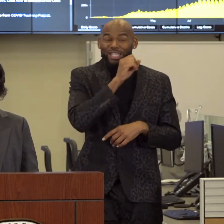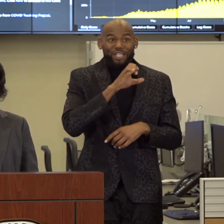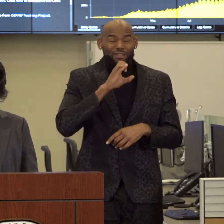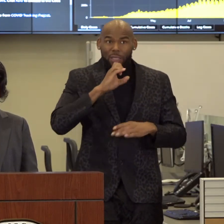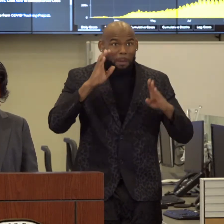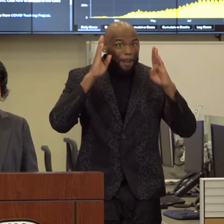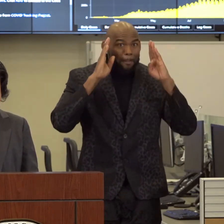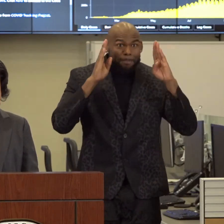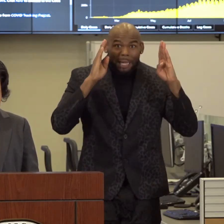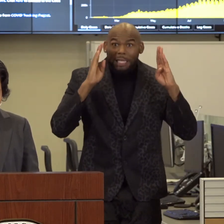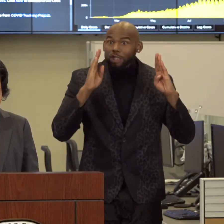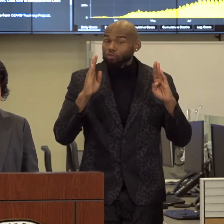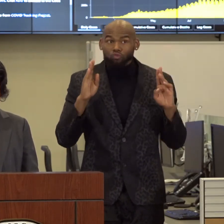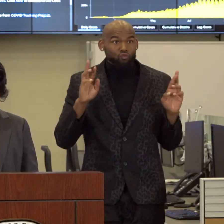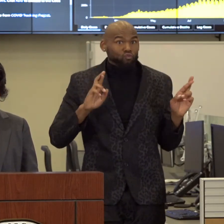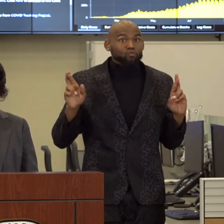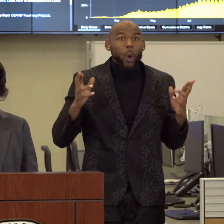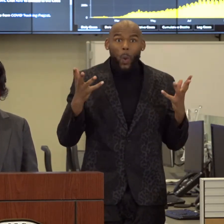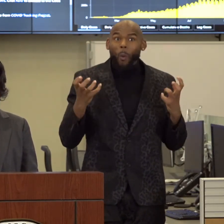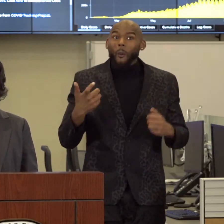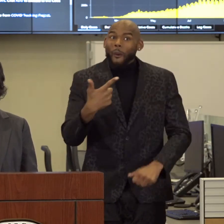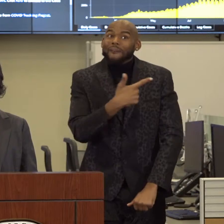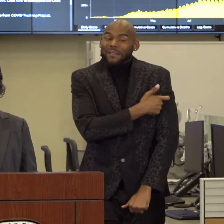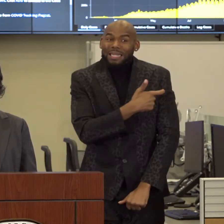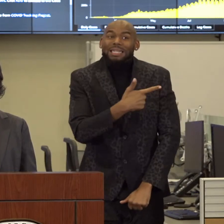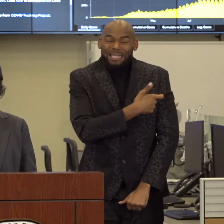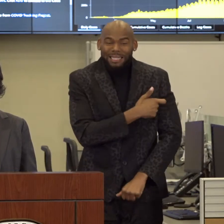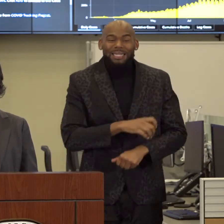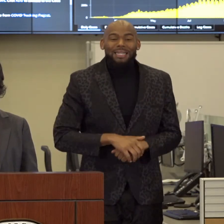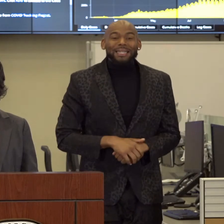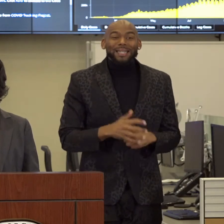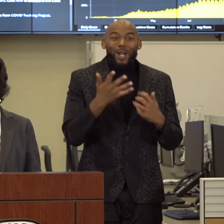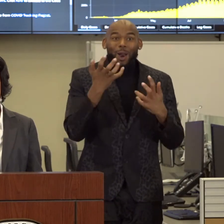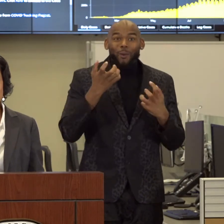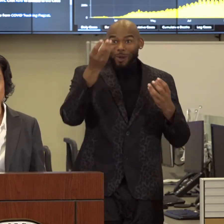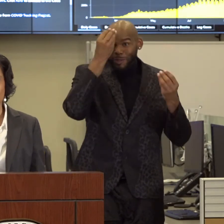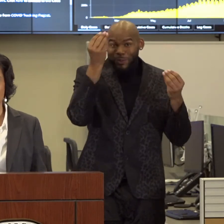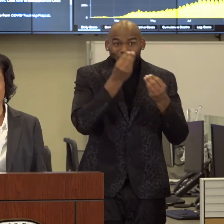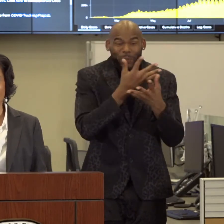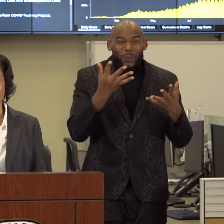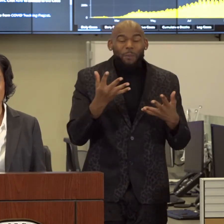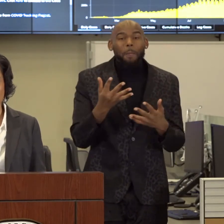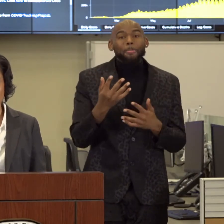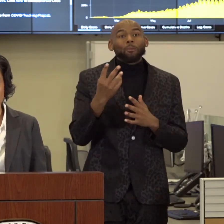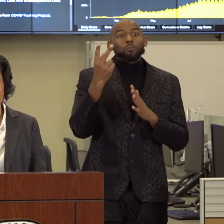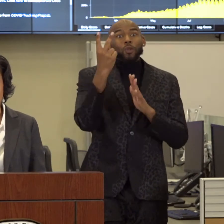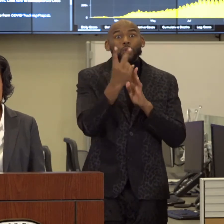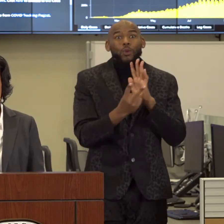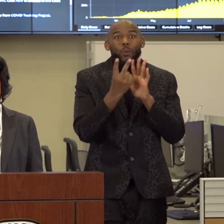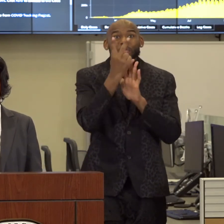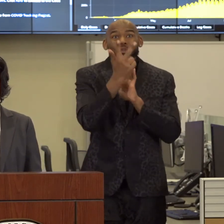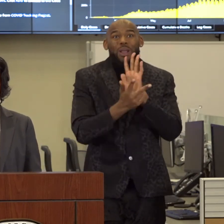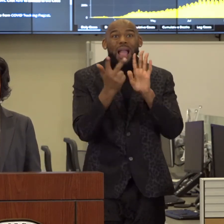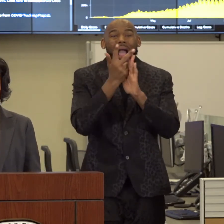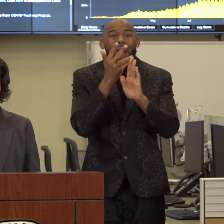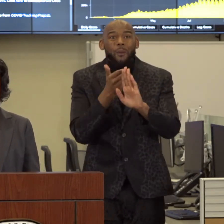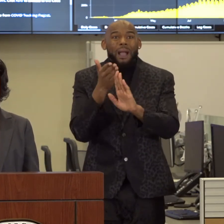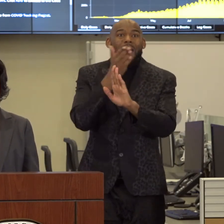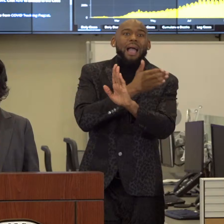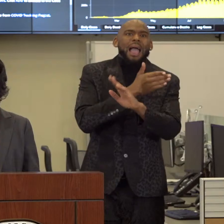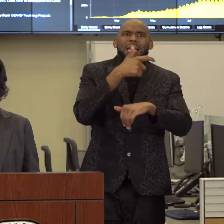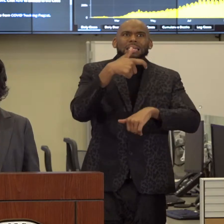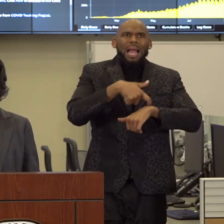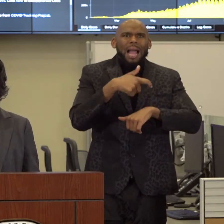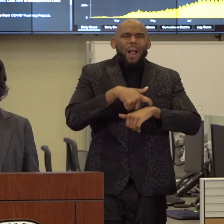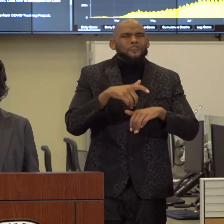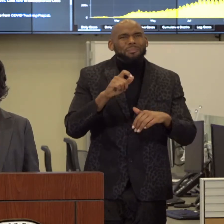and they want their vaccines. And so what we want them to know is that coming 2 to 3 hours ahead of time actually will not speed